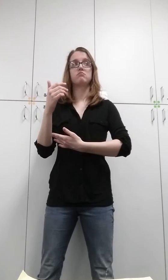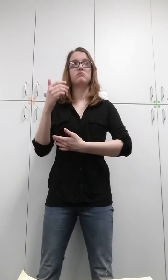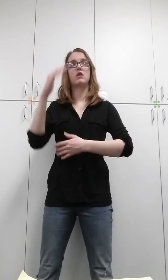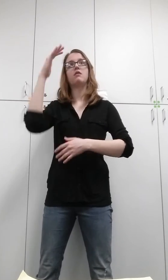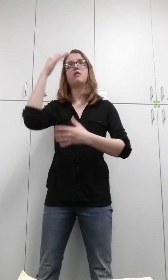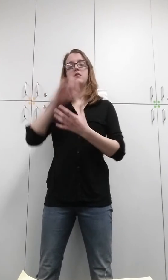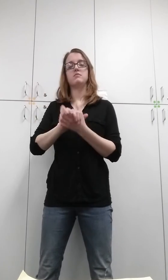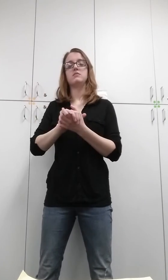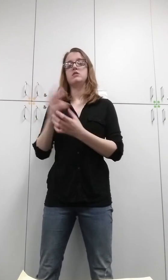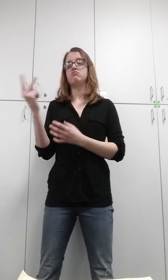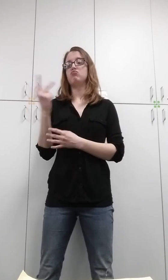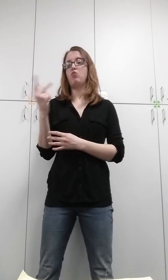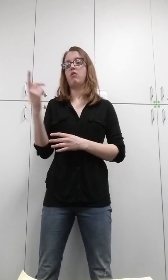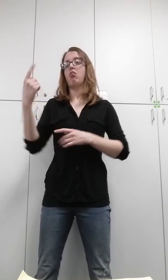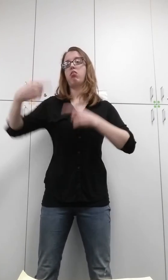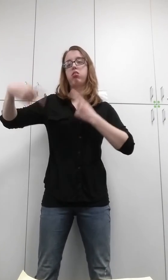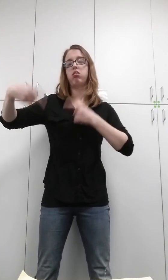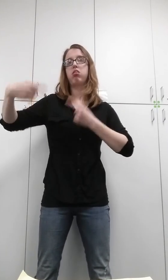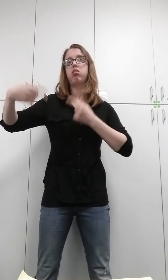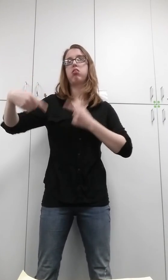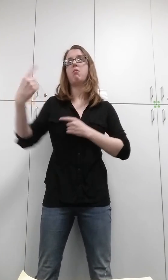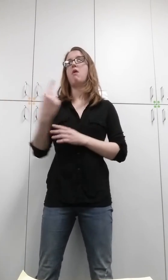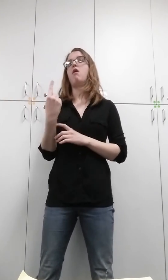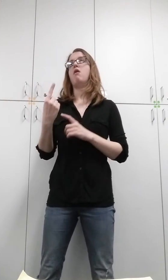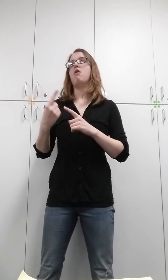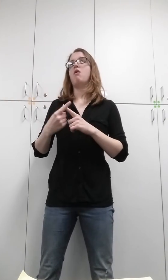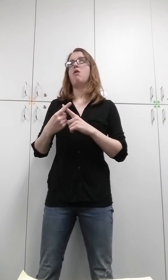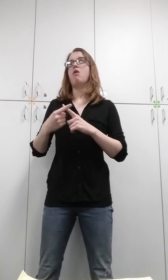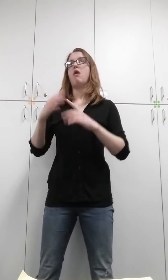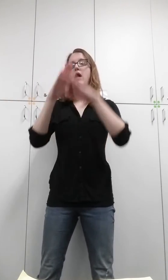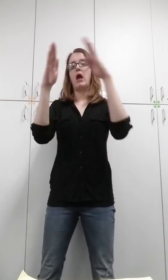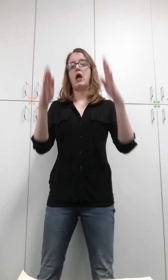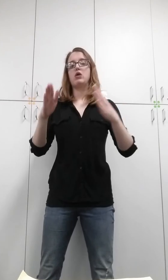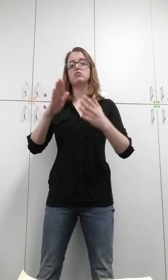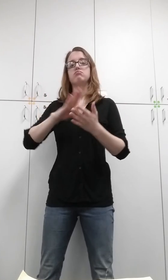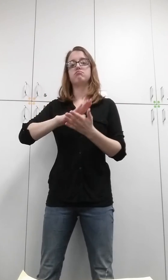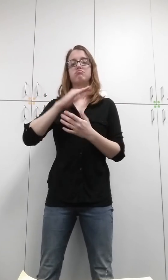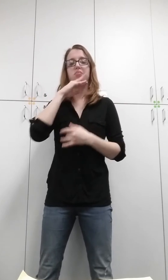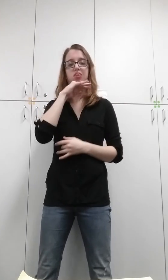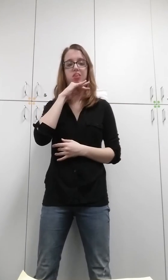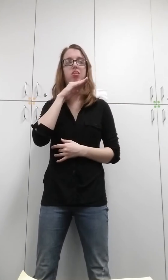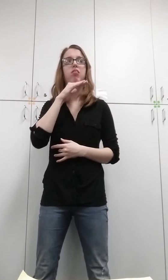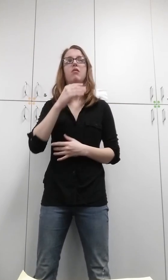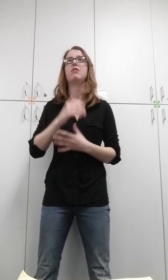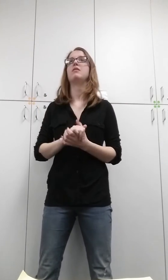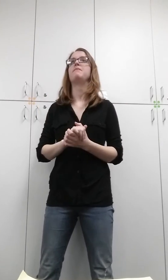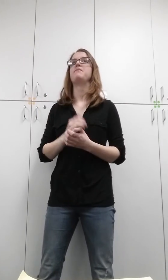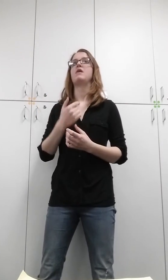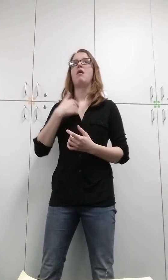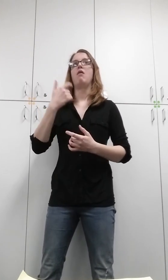you're doing. You're here all day and you haven't cleaned it. And I was like, you know, dude, I work for a living too. Just because it's only 3 days and I don't make as much money